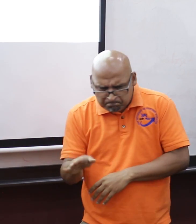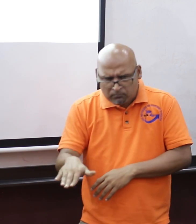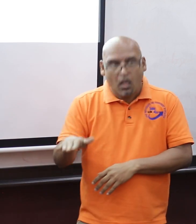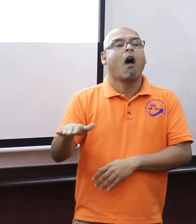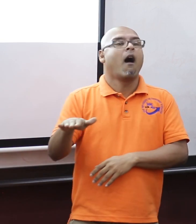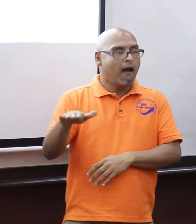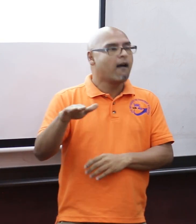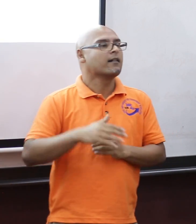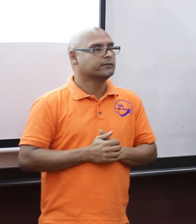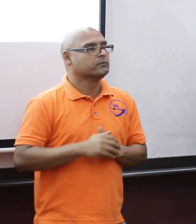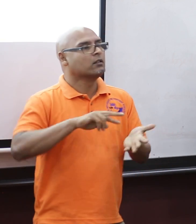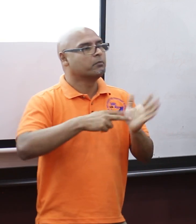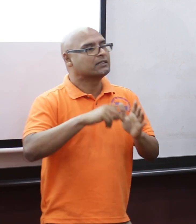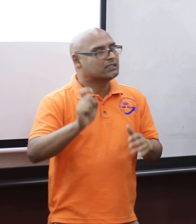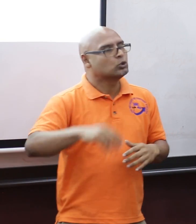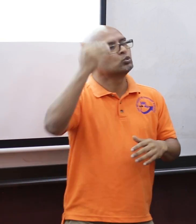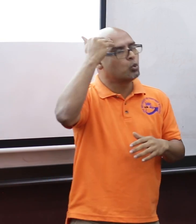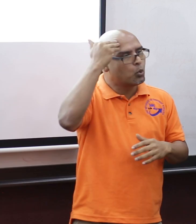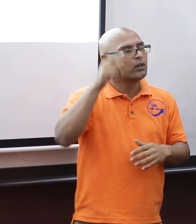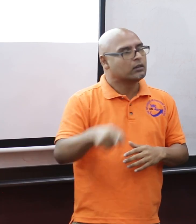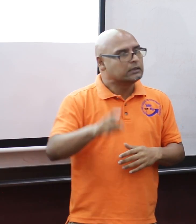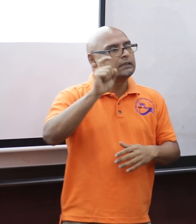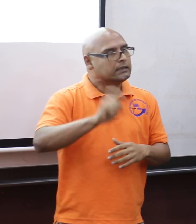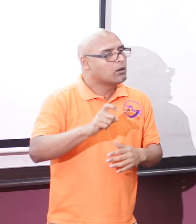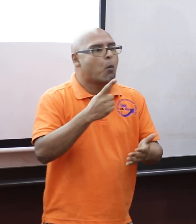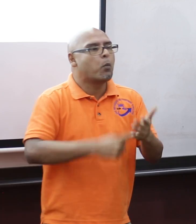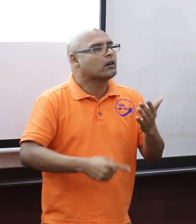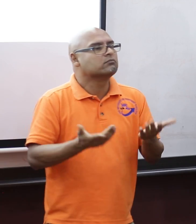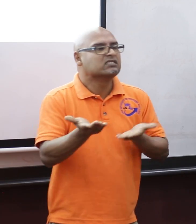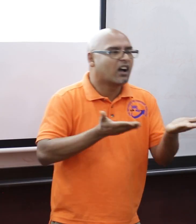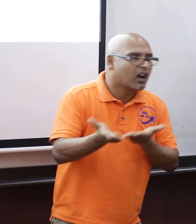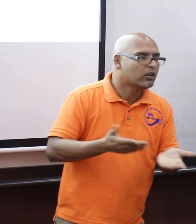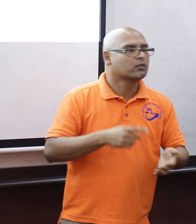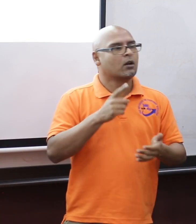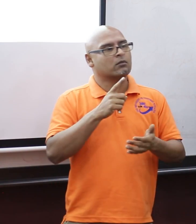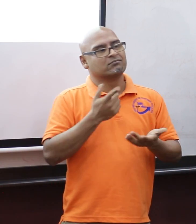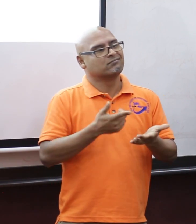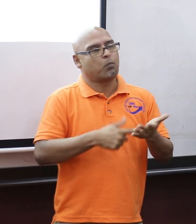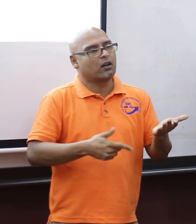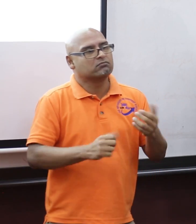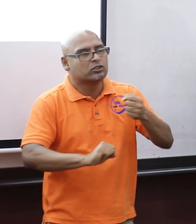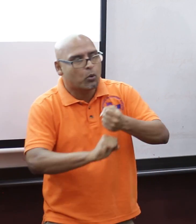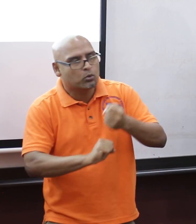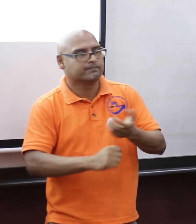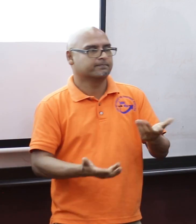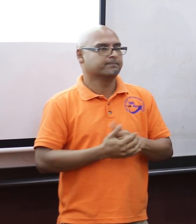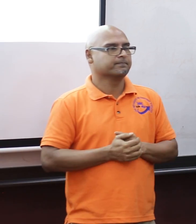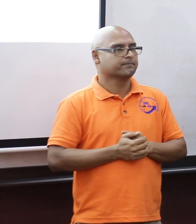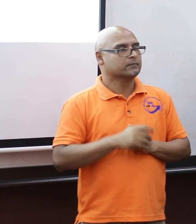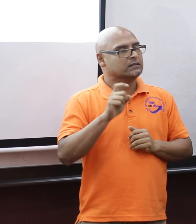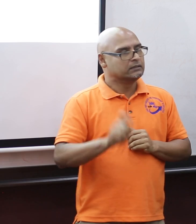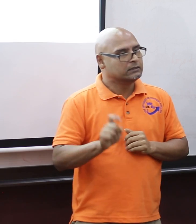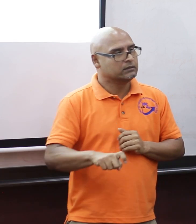require. We need a restructuring of the educational system. We need to look at the curriculum. It cannot only